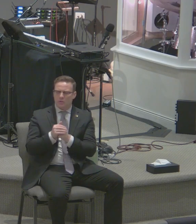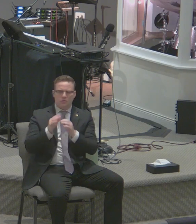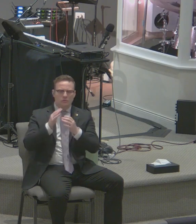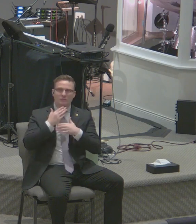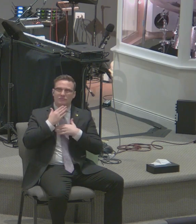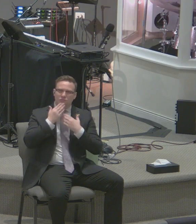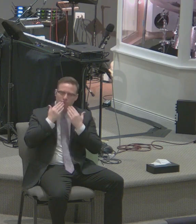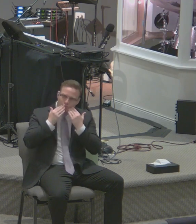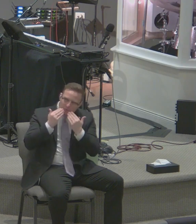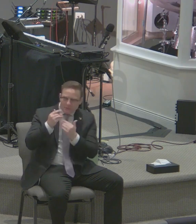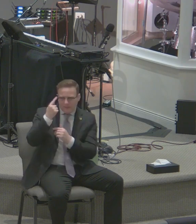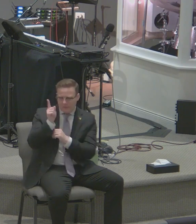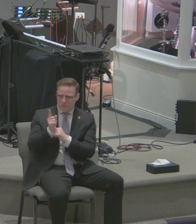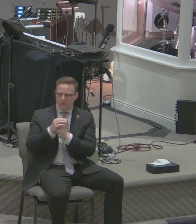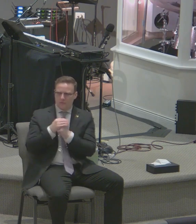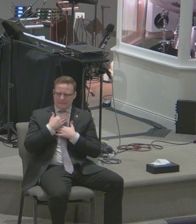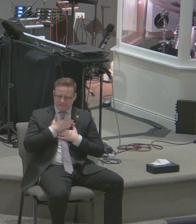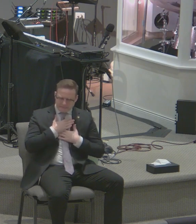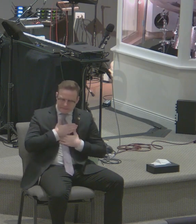grateful for you.